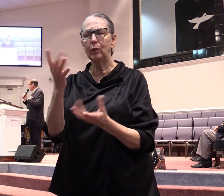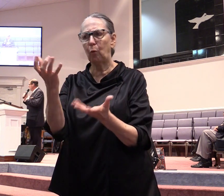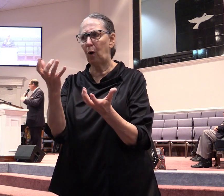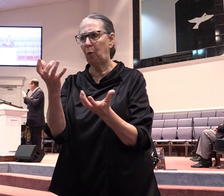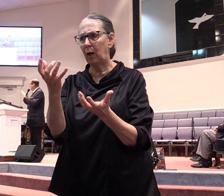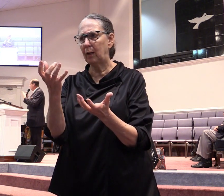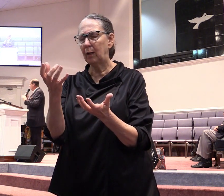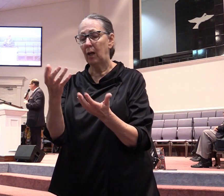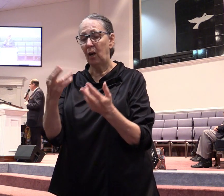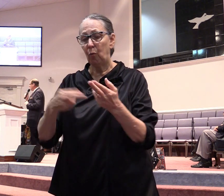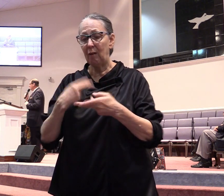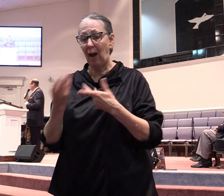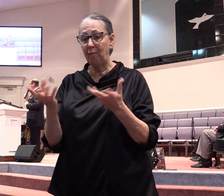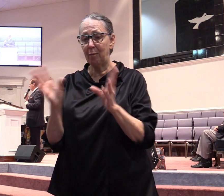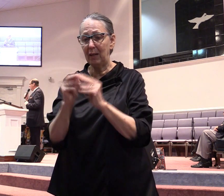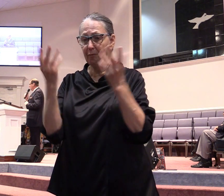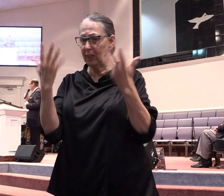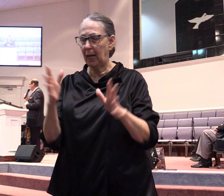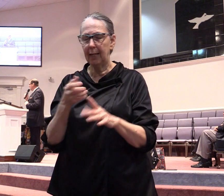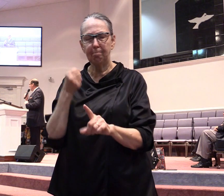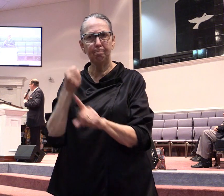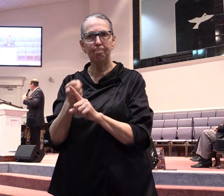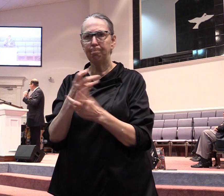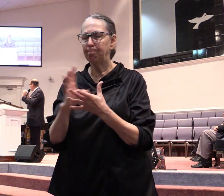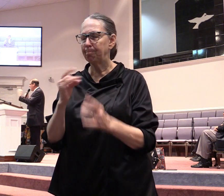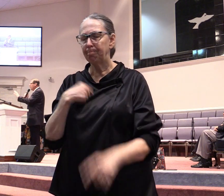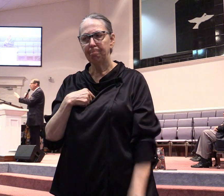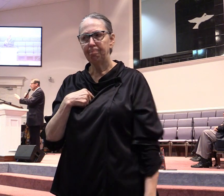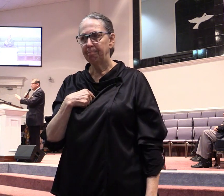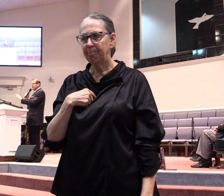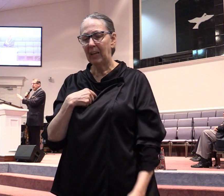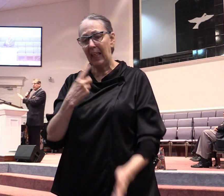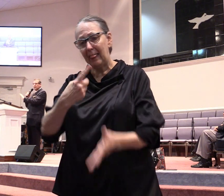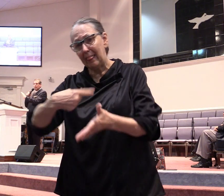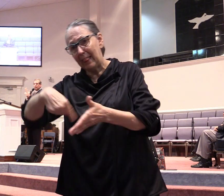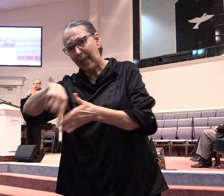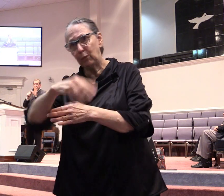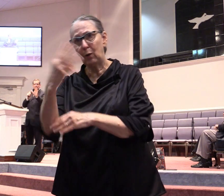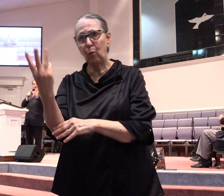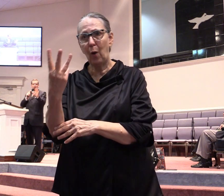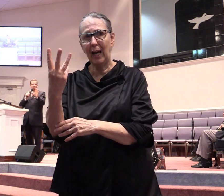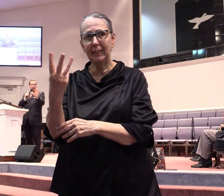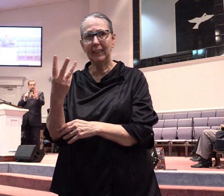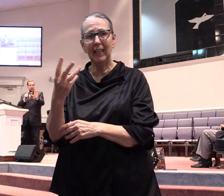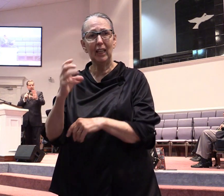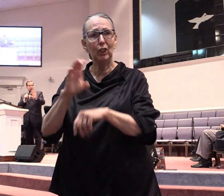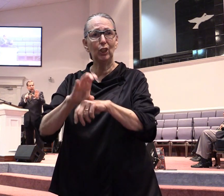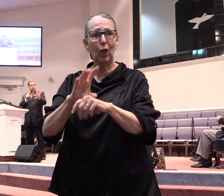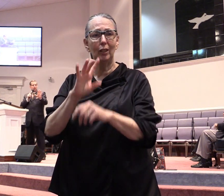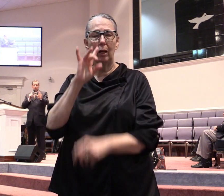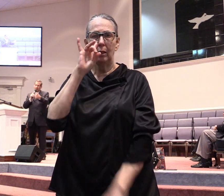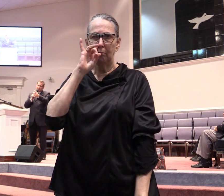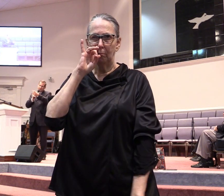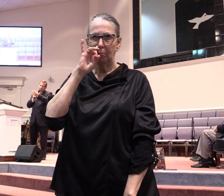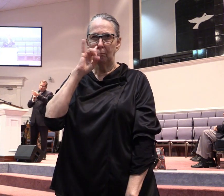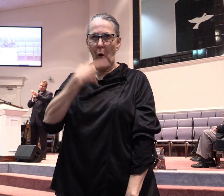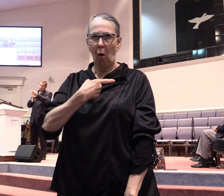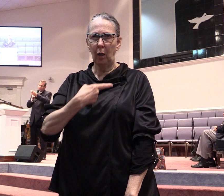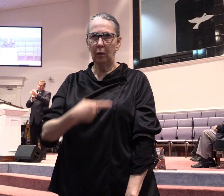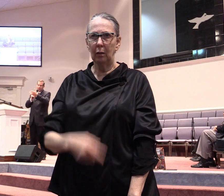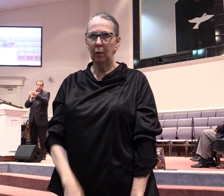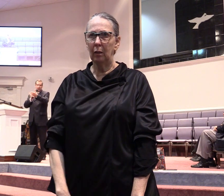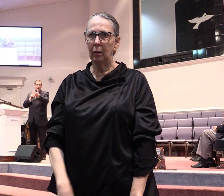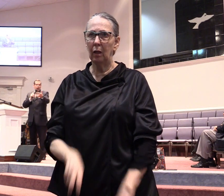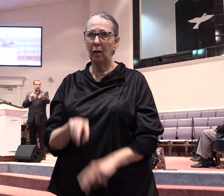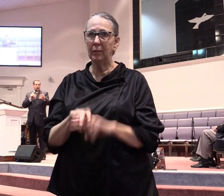Ghost. Revival closed. I didn't receive the Holy Ghost. On the following Wednesday night, the service was dead as dry as cracker juice, and I'm sitting on the